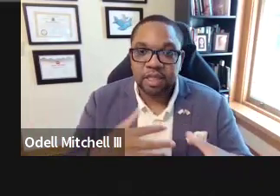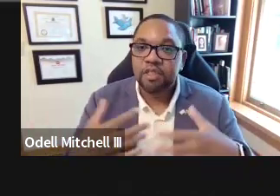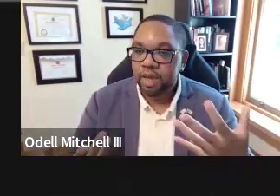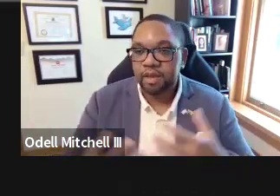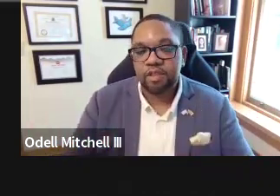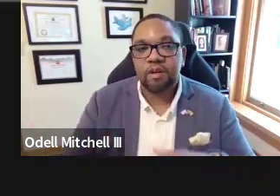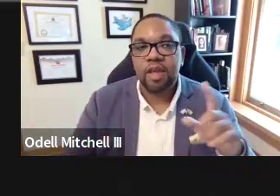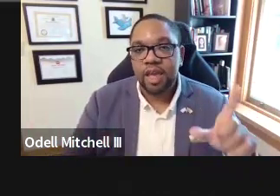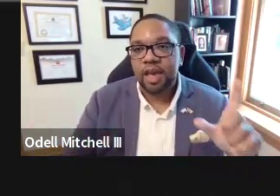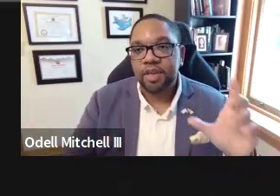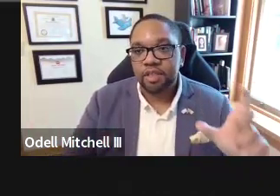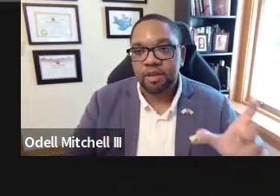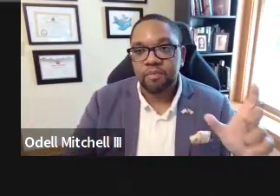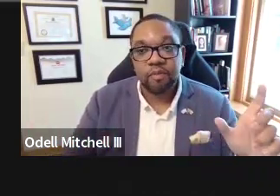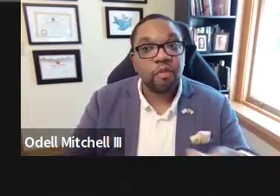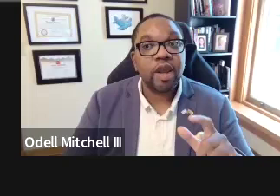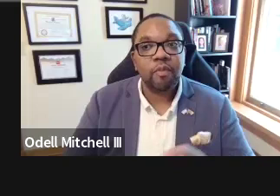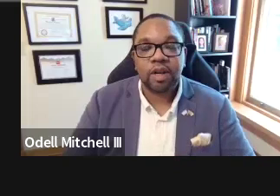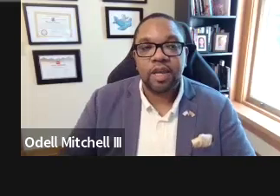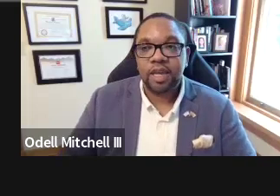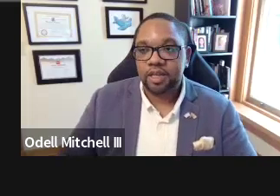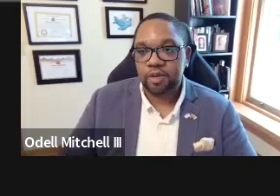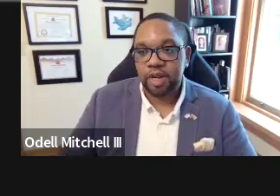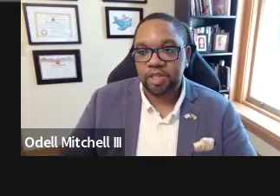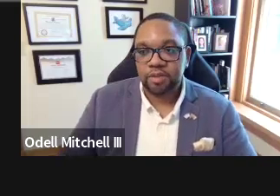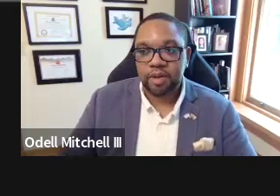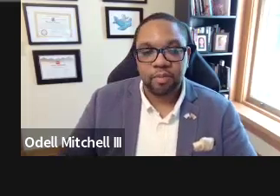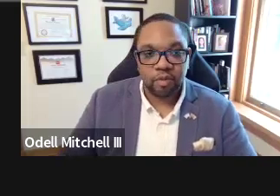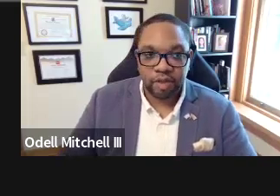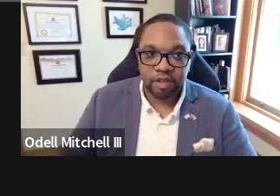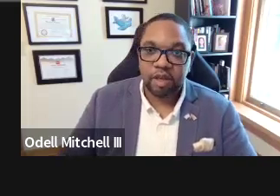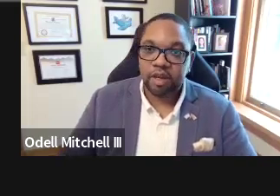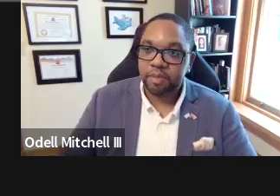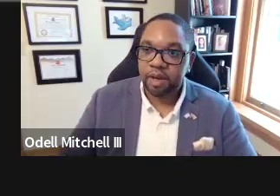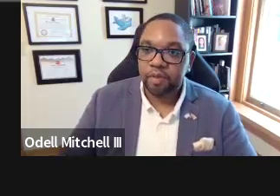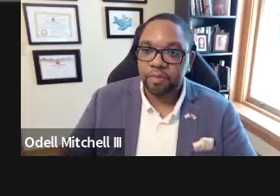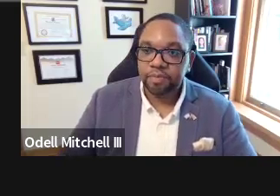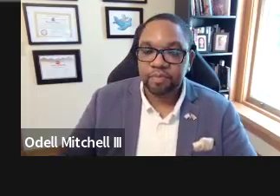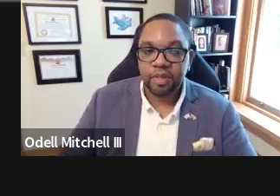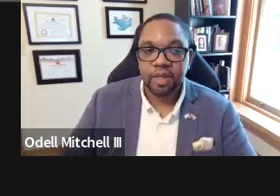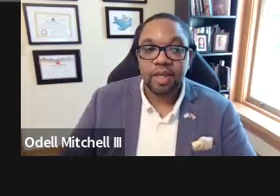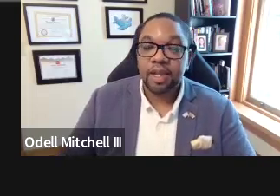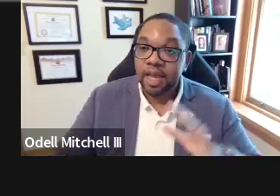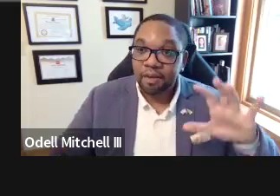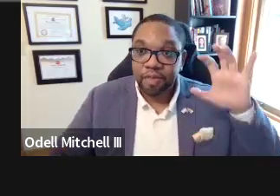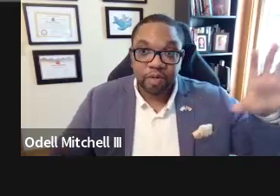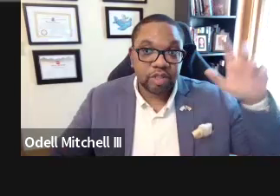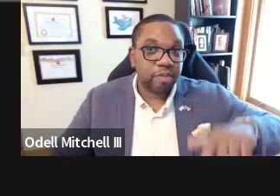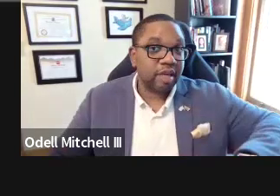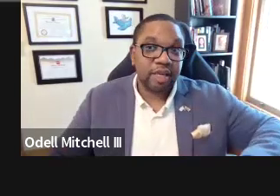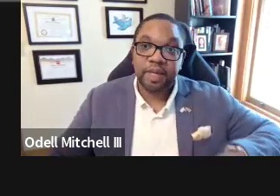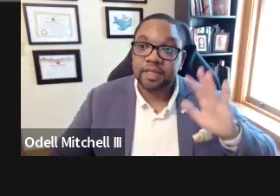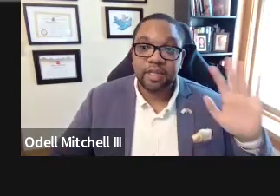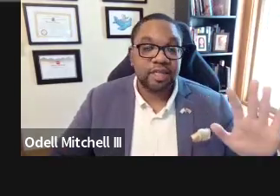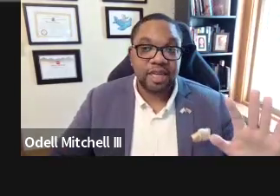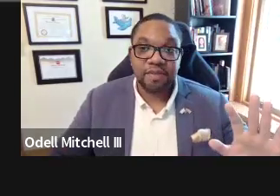it should end this way. And so having some framework and termination to be able to move things along can be helpful. Now, those are some of